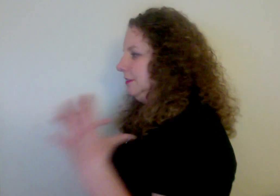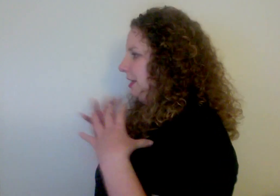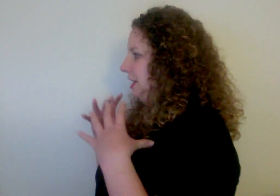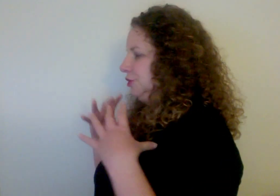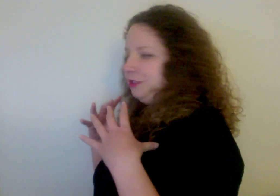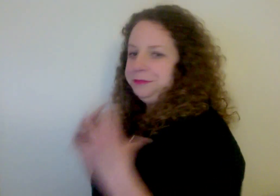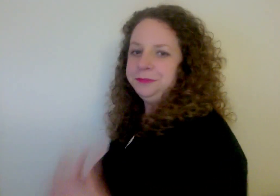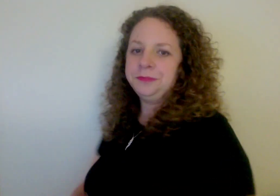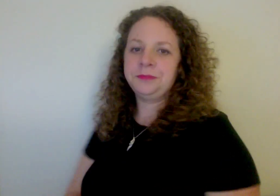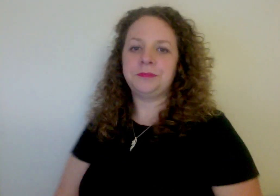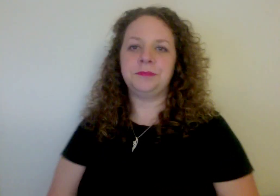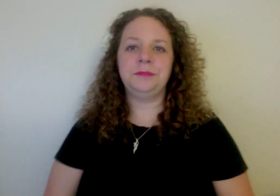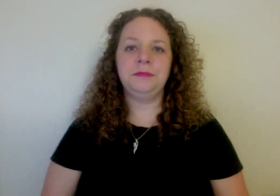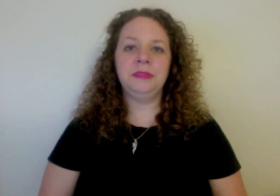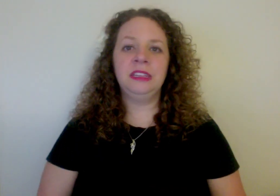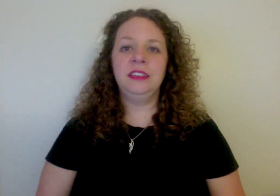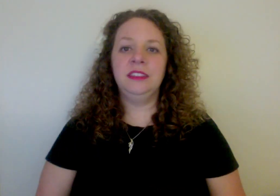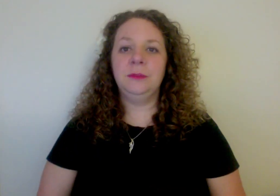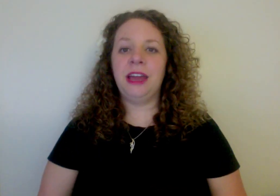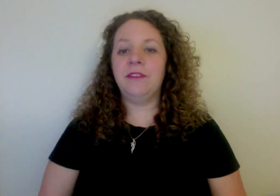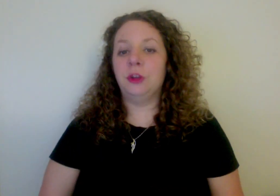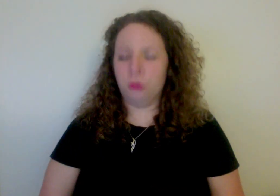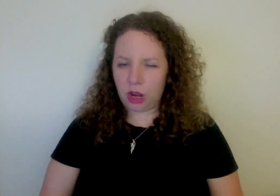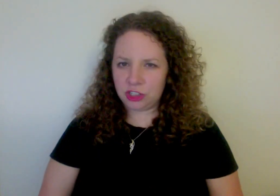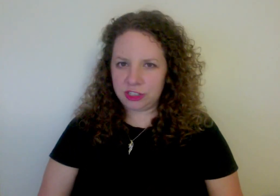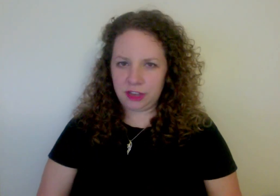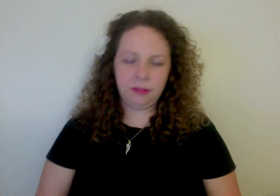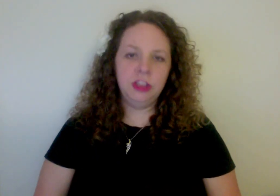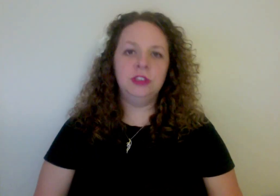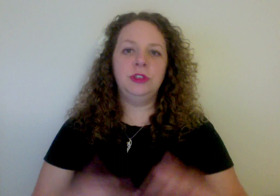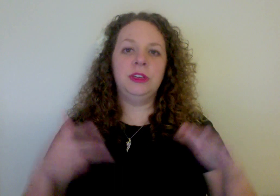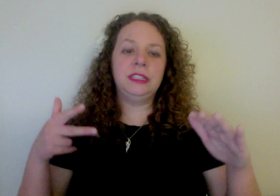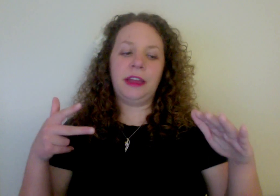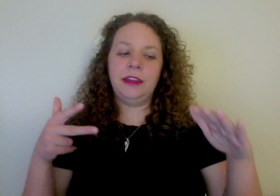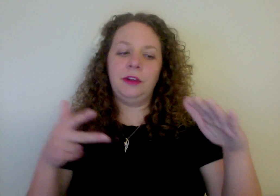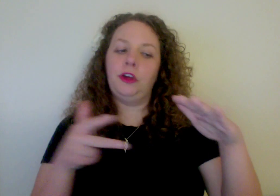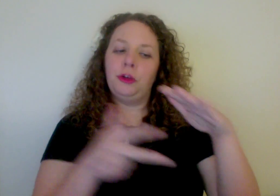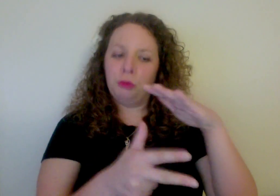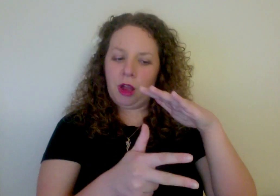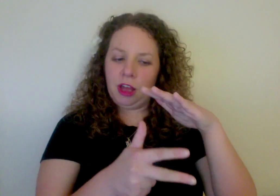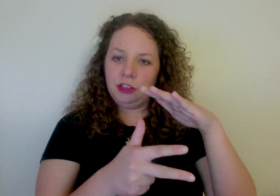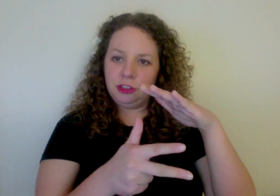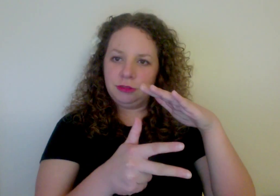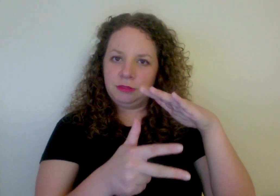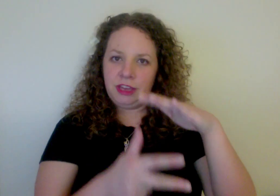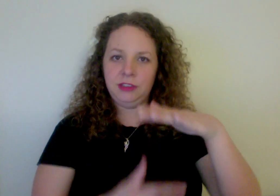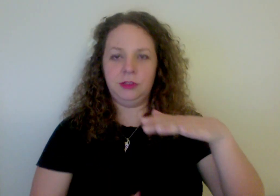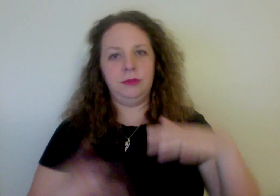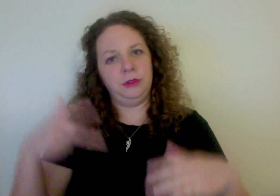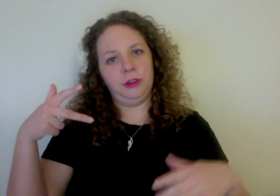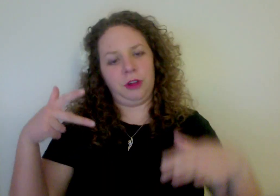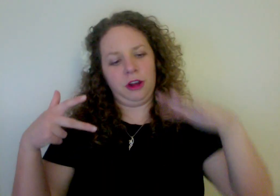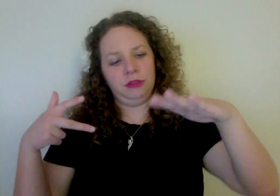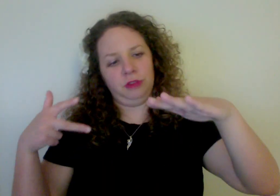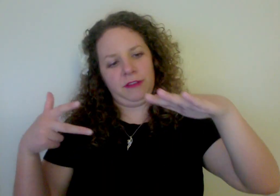Vacation. Then we have garage sale. So you could sign garage. Okay? So car driving